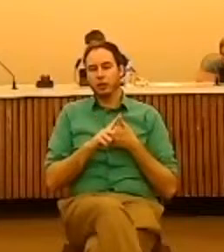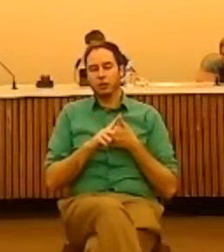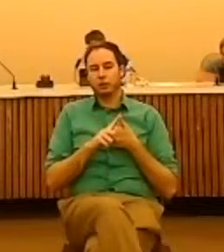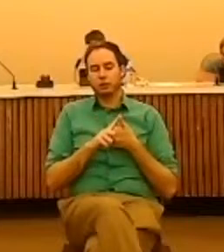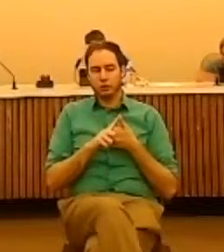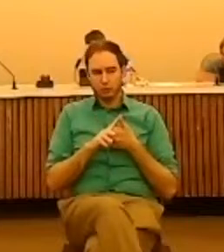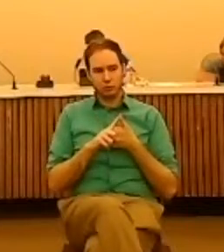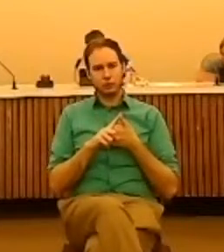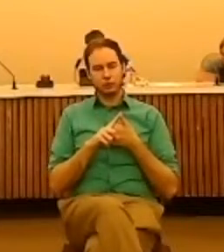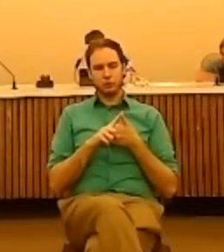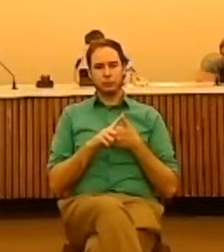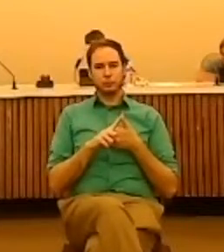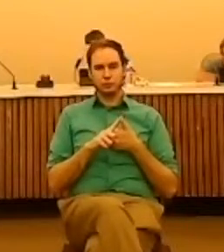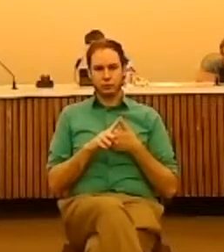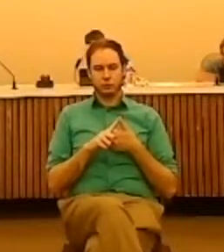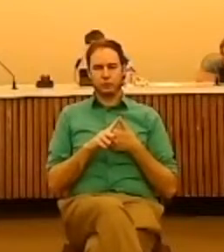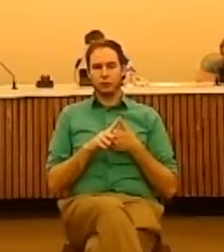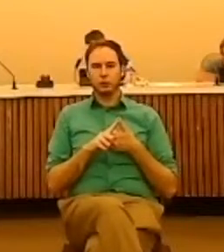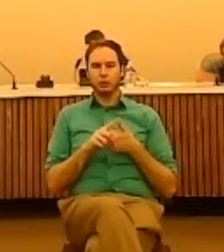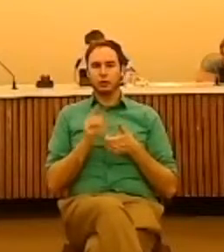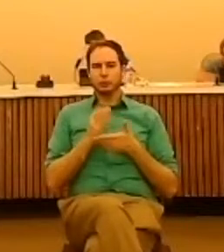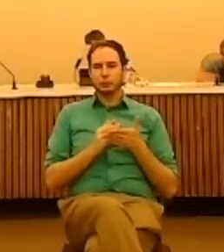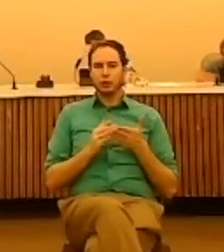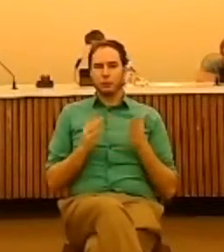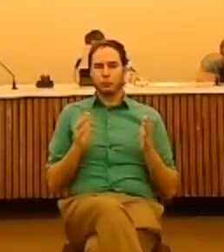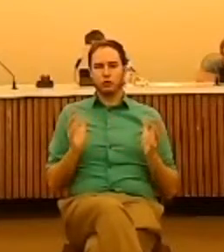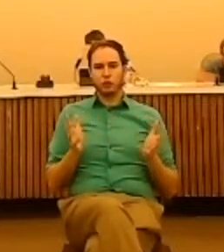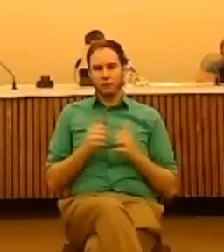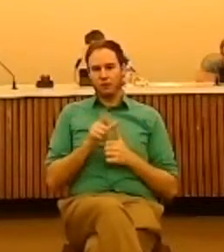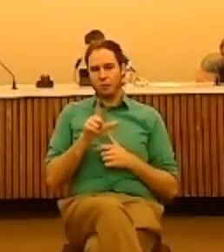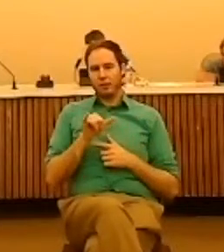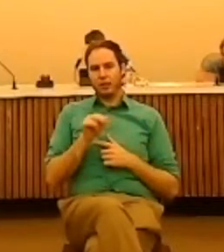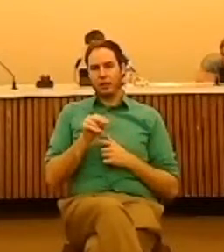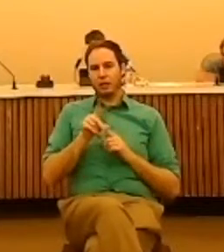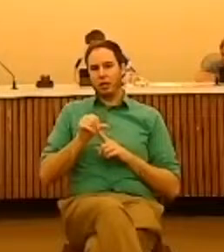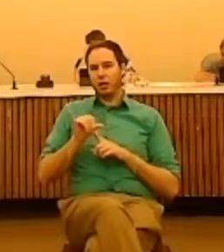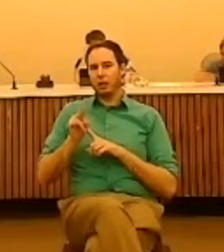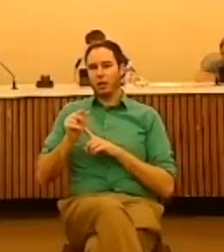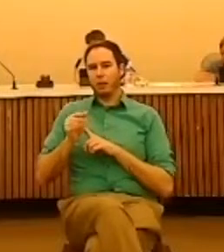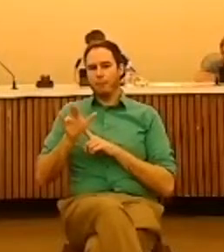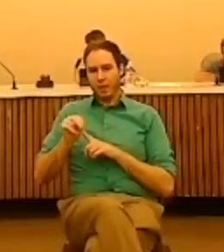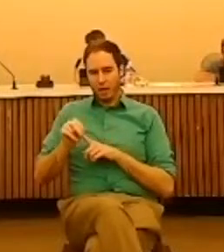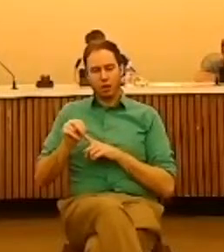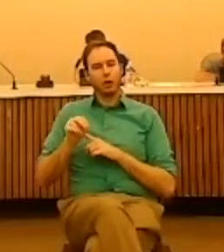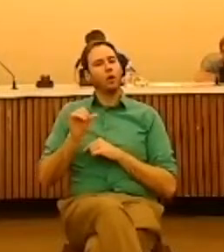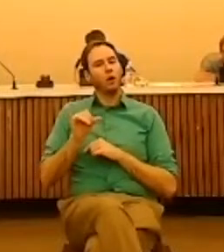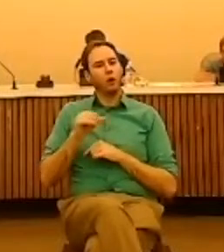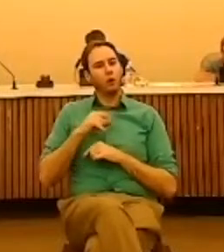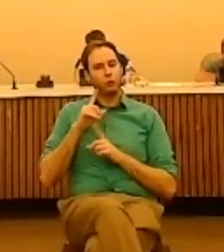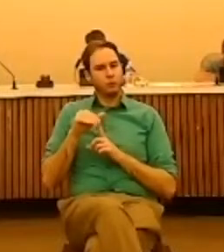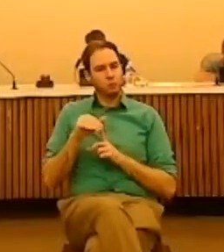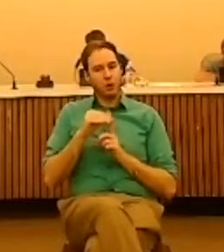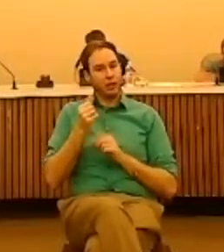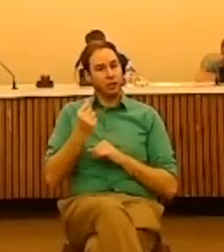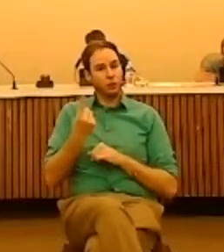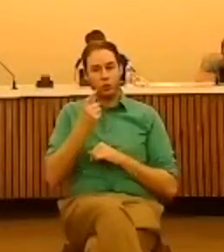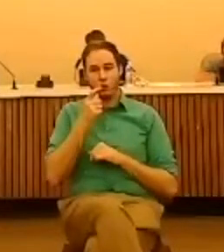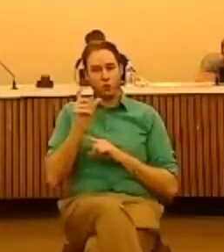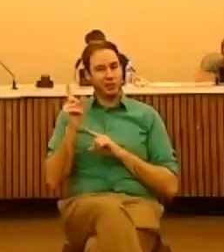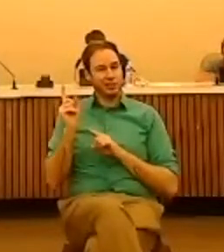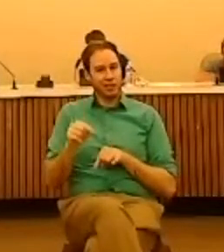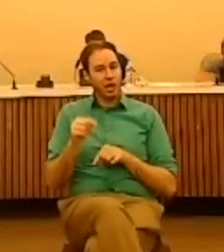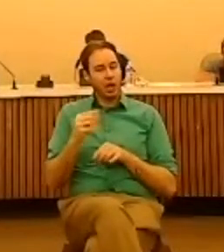some chat messages received from Linda Youngman. But I also would just like to remind anybody who's